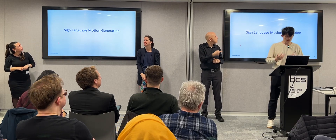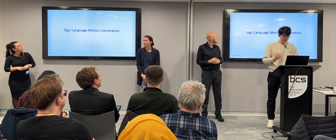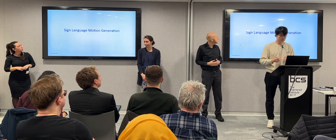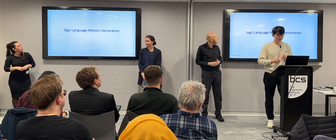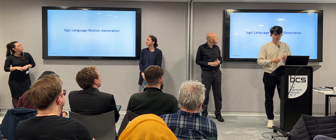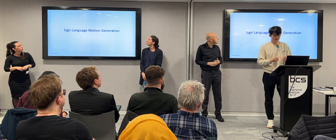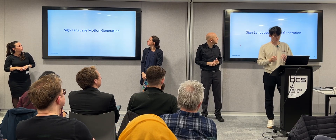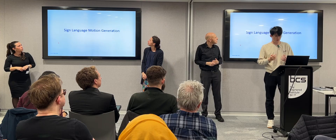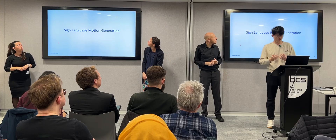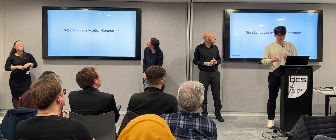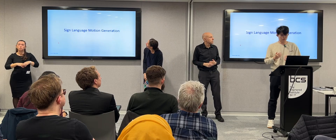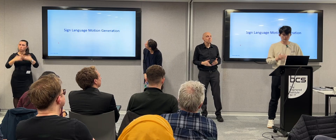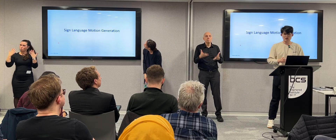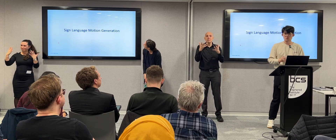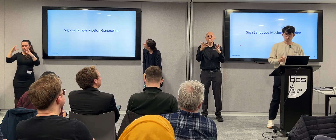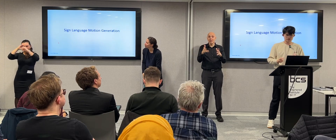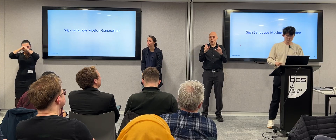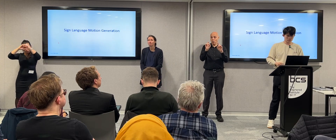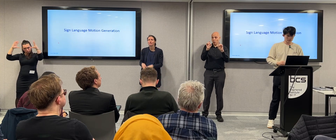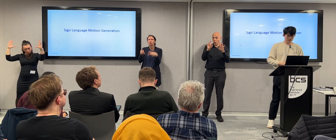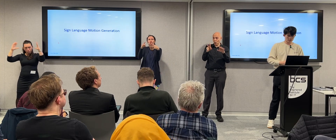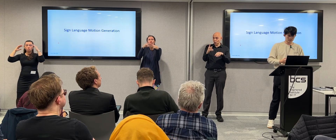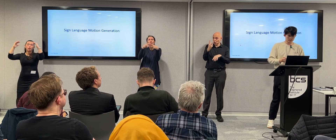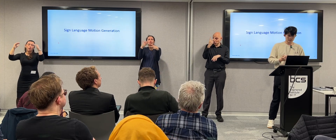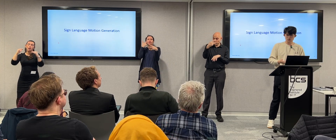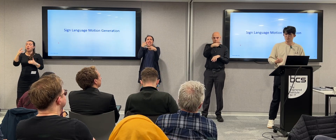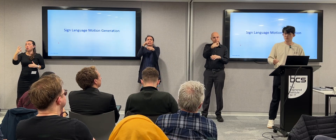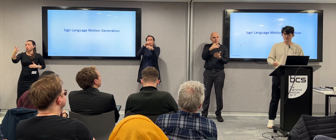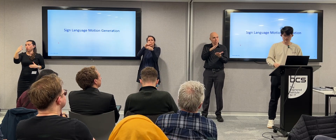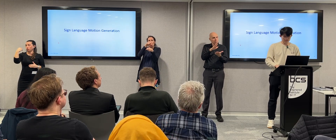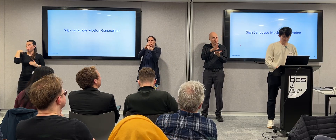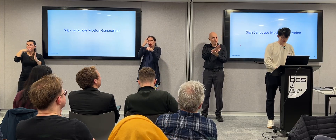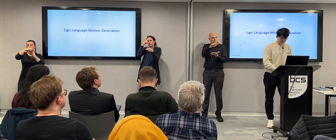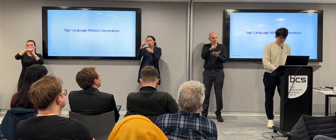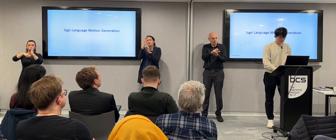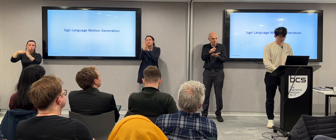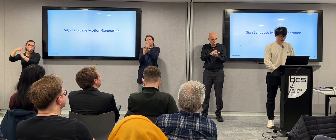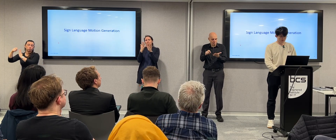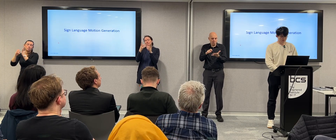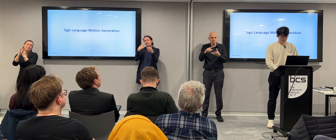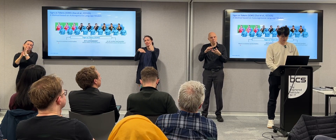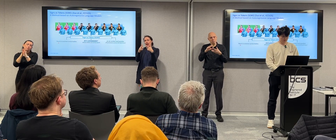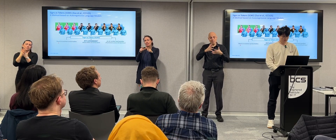Now let me introduce two of our recent works on sign language motion generation.